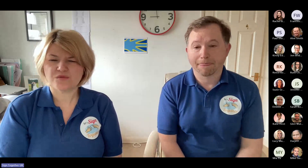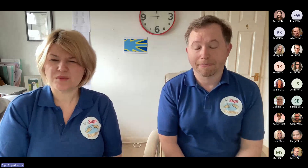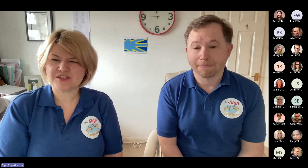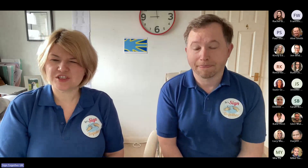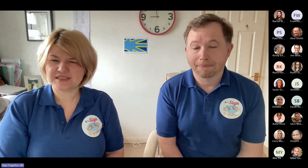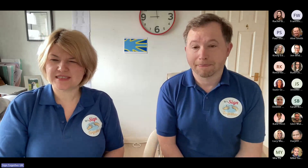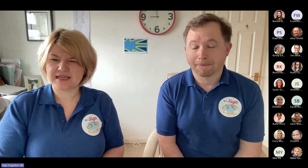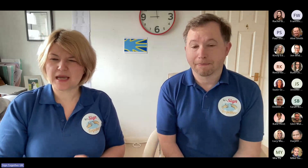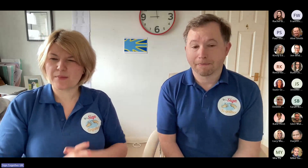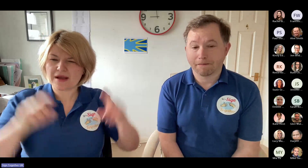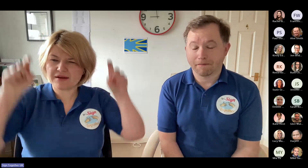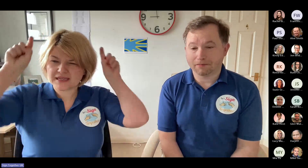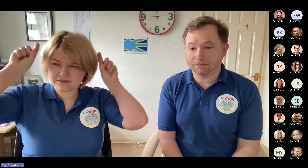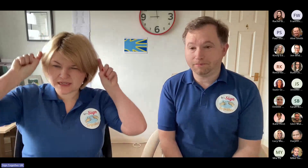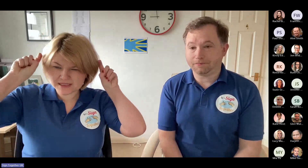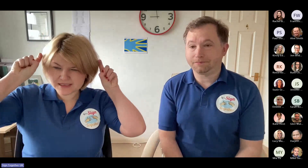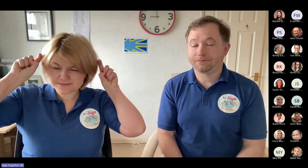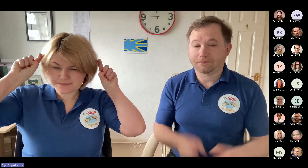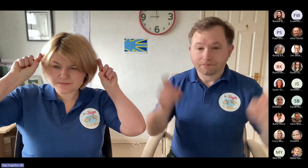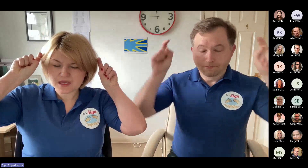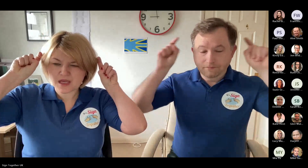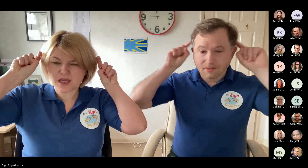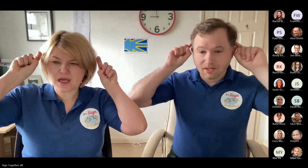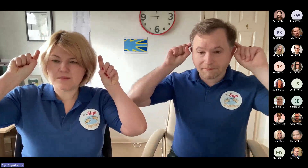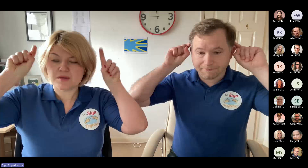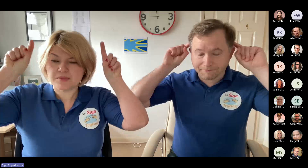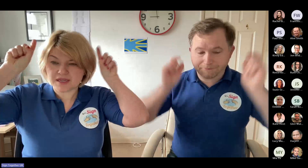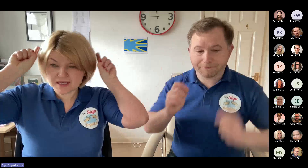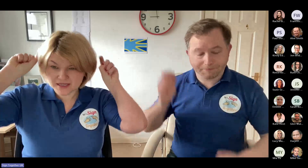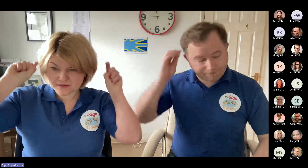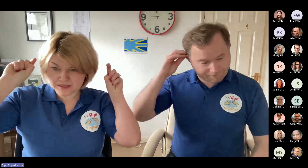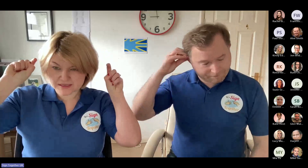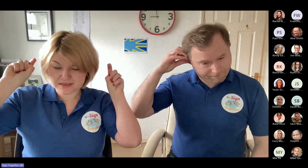if we mentioned yesterday about hearing aids, but hearing